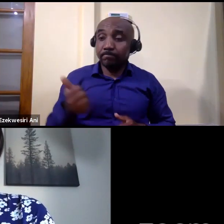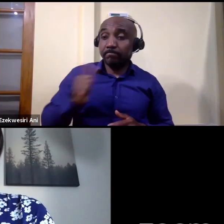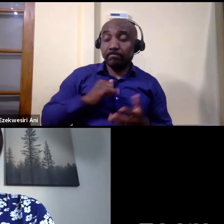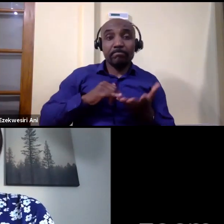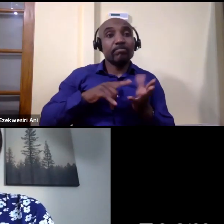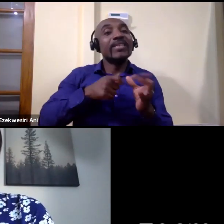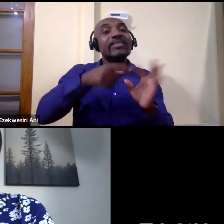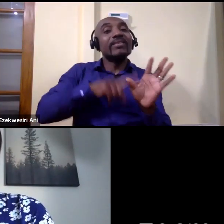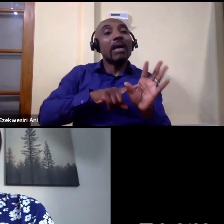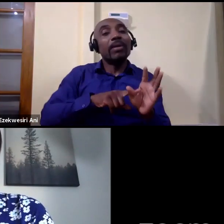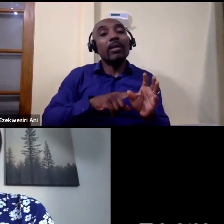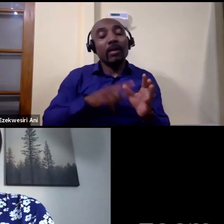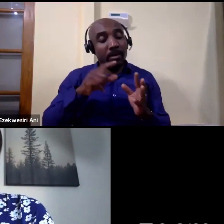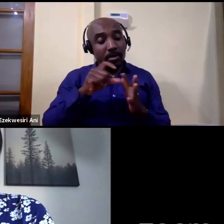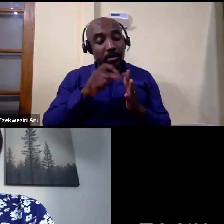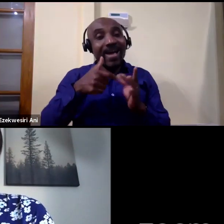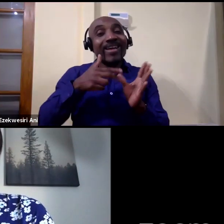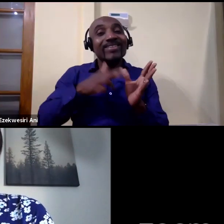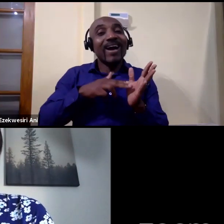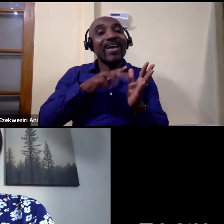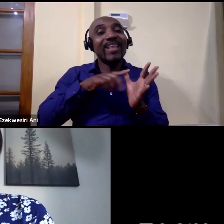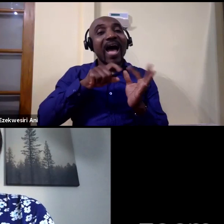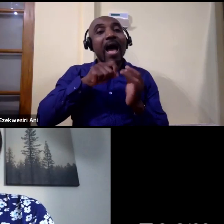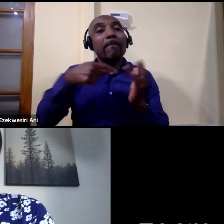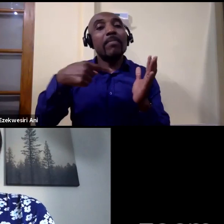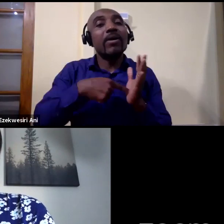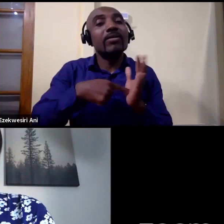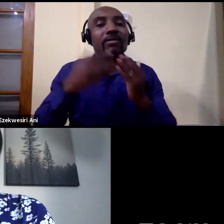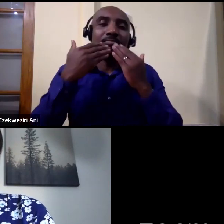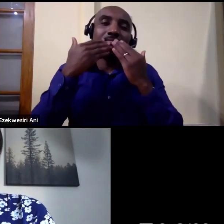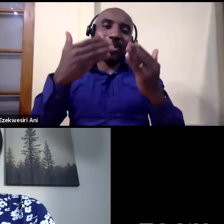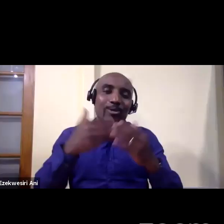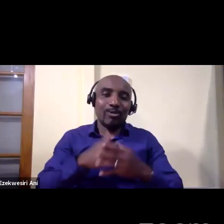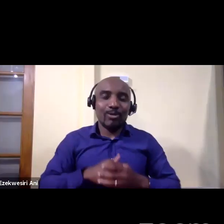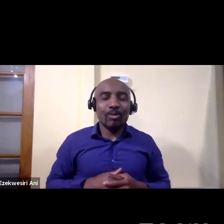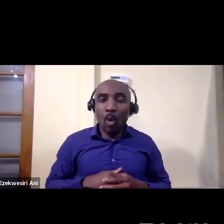Thank you so much, Diane Abbott. So I think very powerful